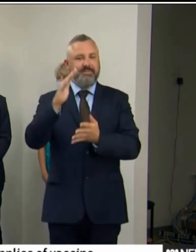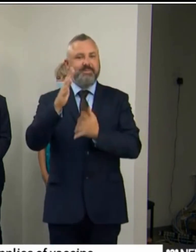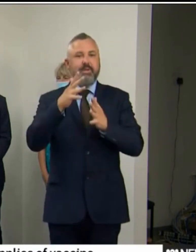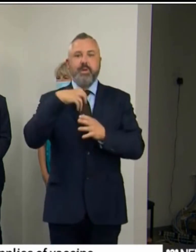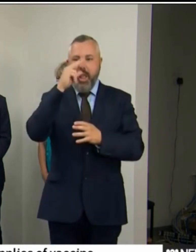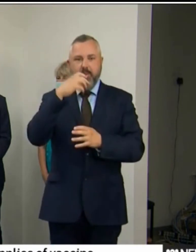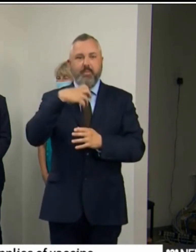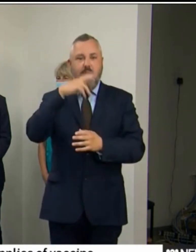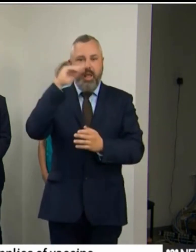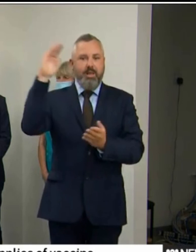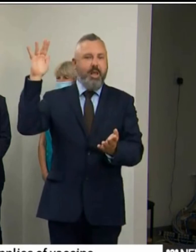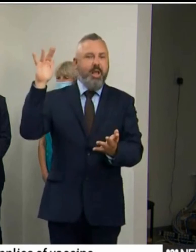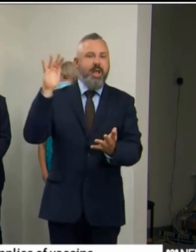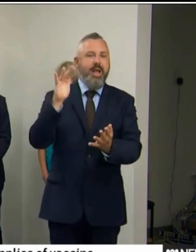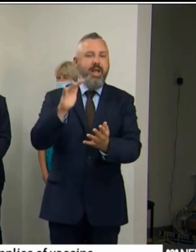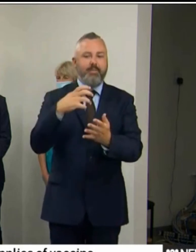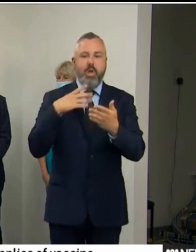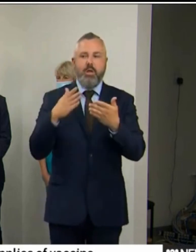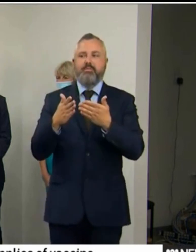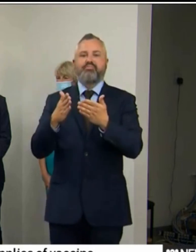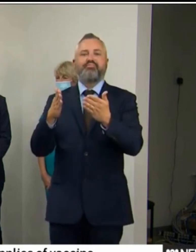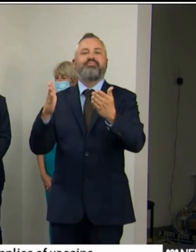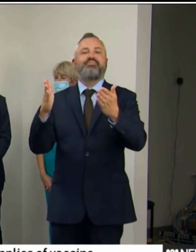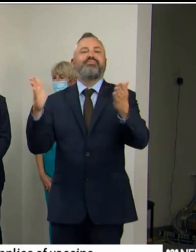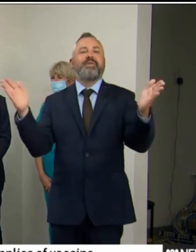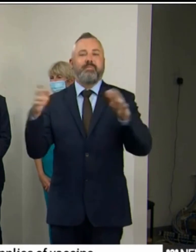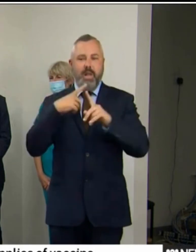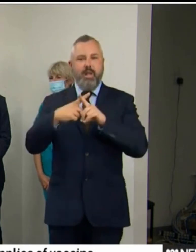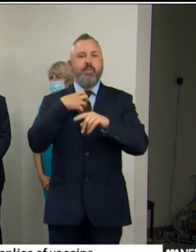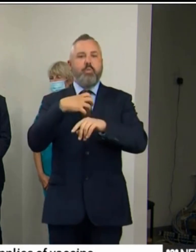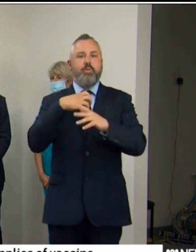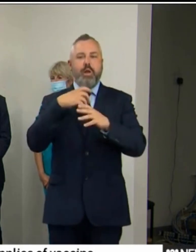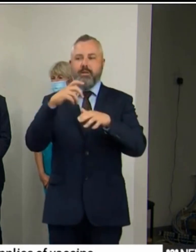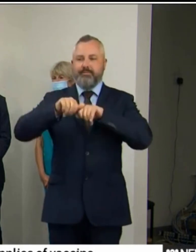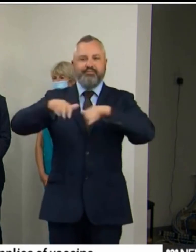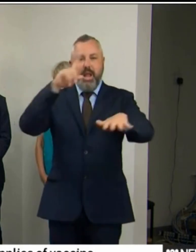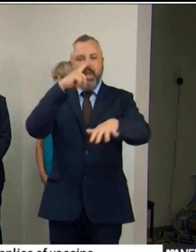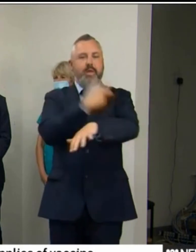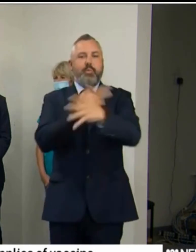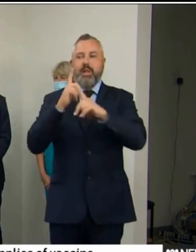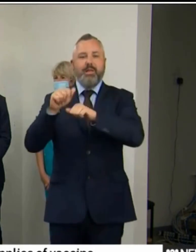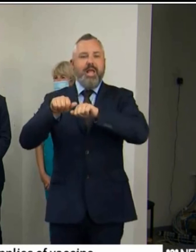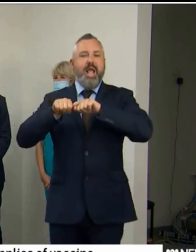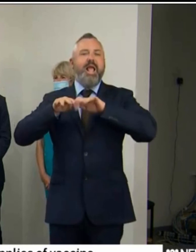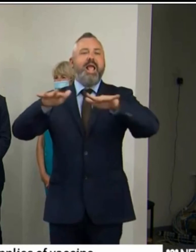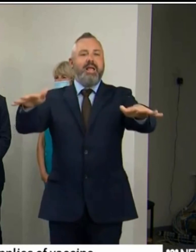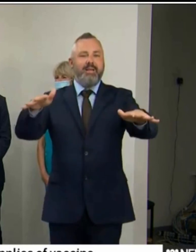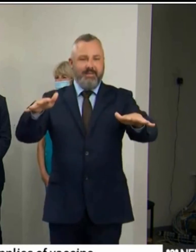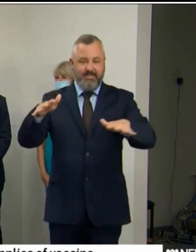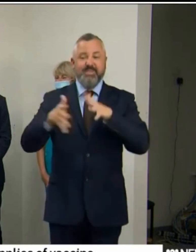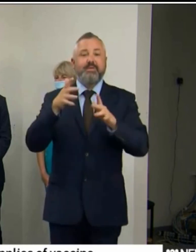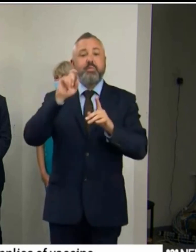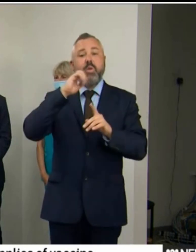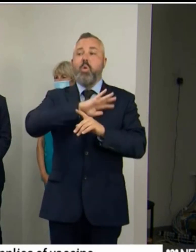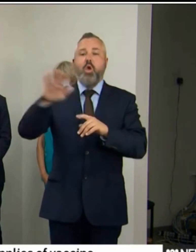60s, and then we broaden it out, and then we'll have more sites, and then we'll be vaccinating pretty much everybody who's over 18. And as Minister Hunt